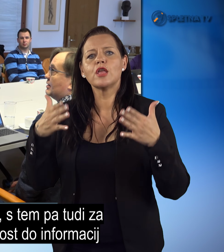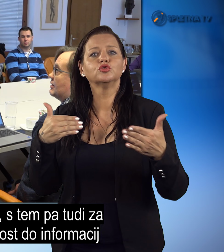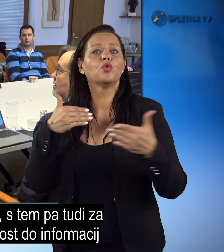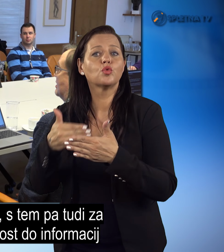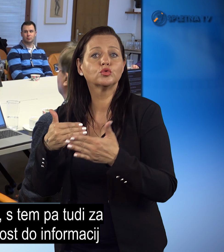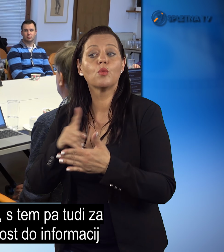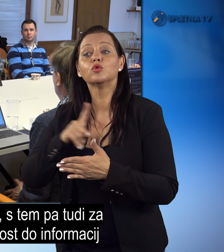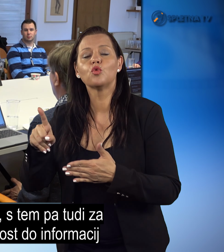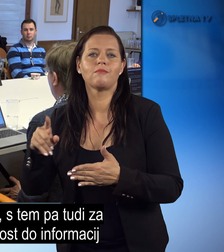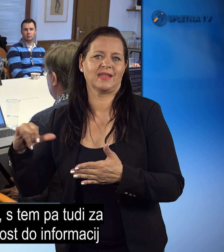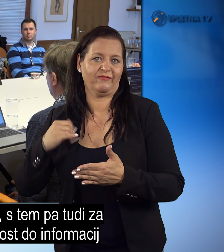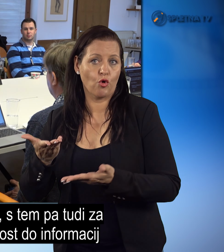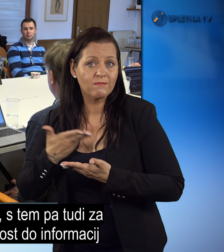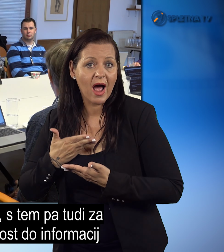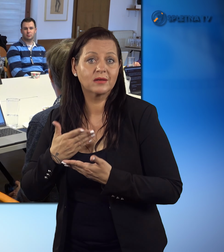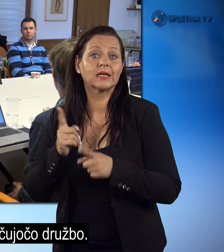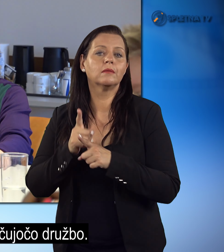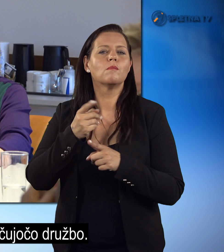ter bolj vključujočo družbo.